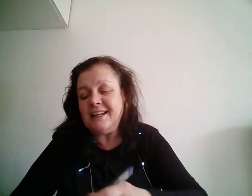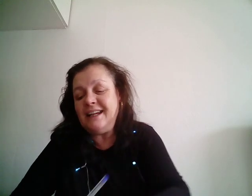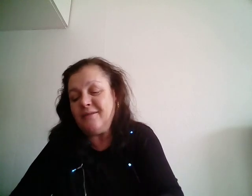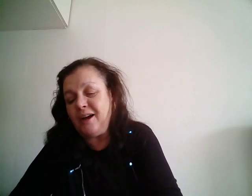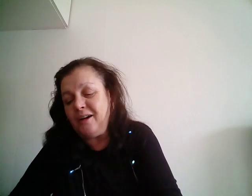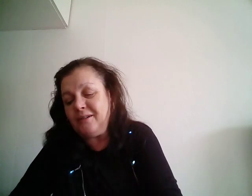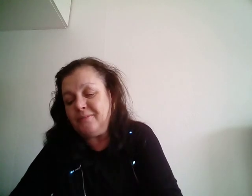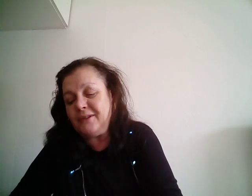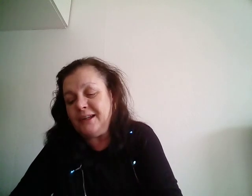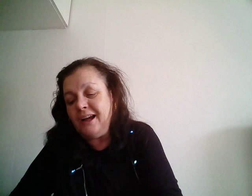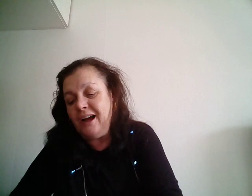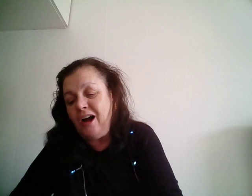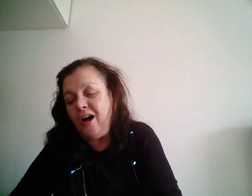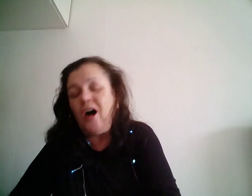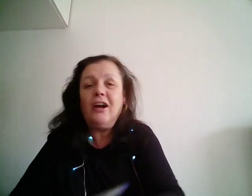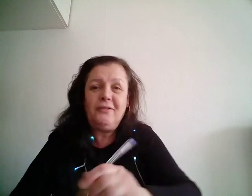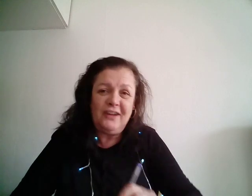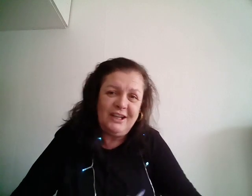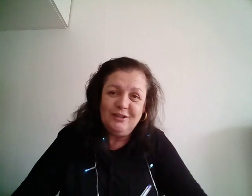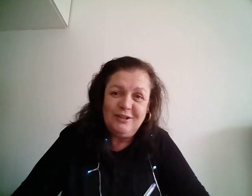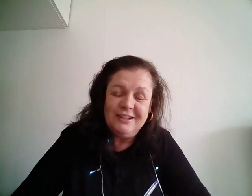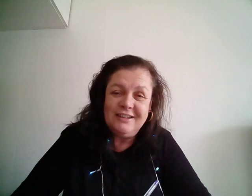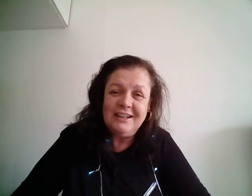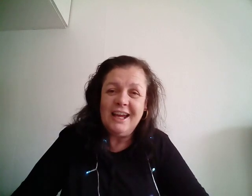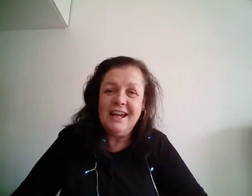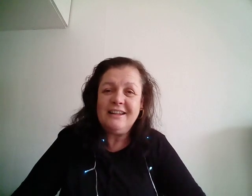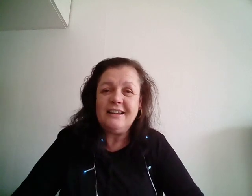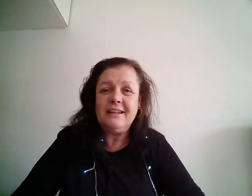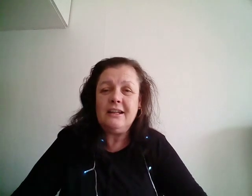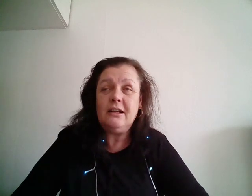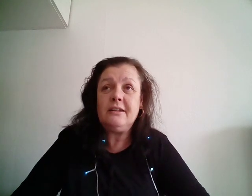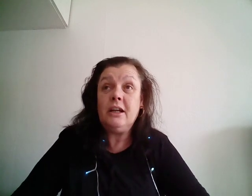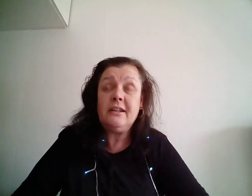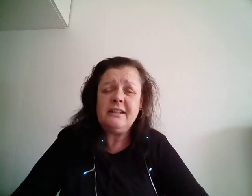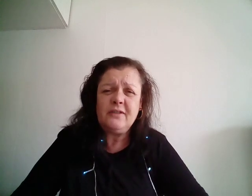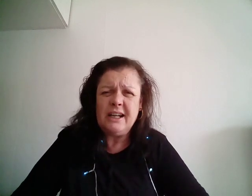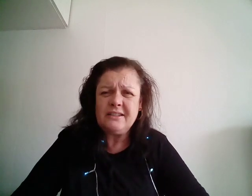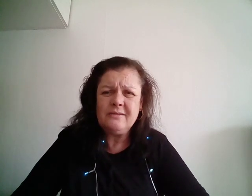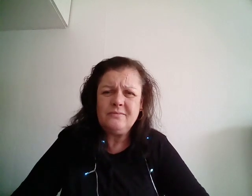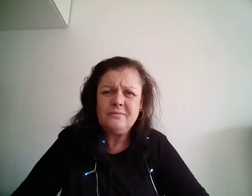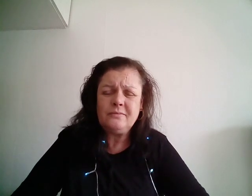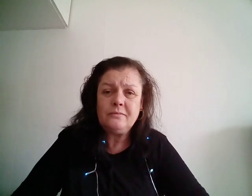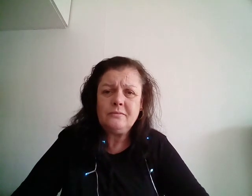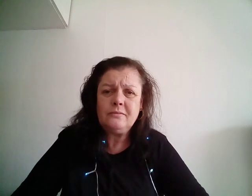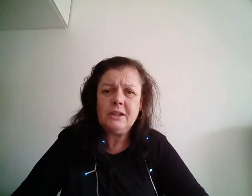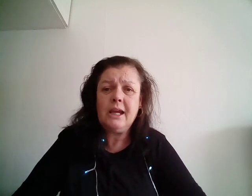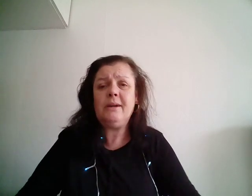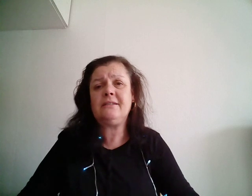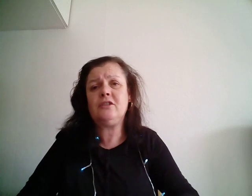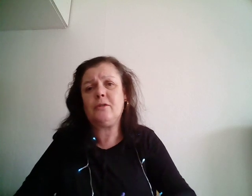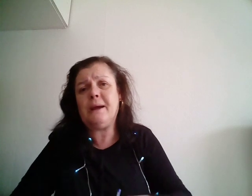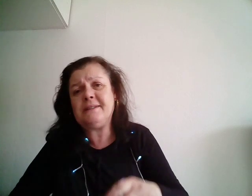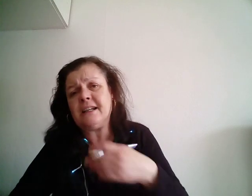See, I feel, okay, that the earth is flat. Okay, my delicious babies, that's